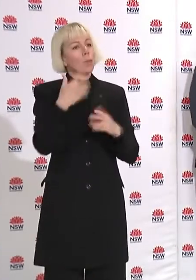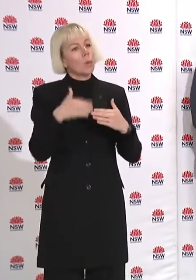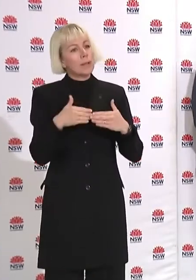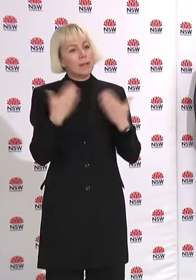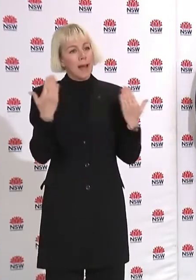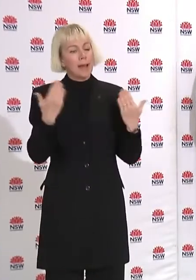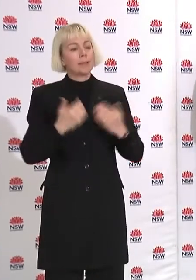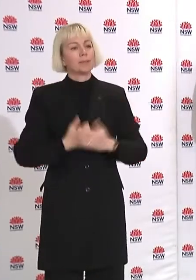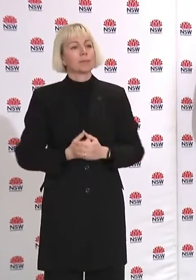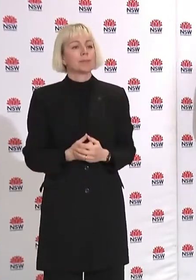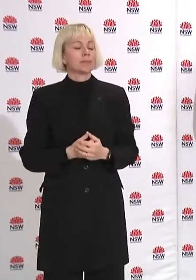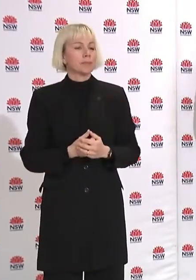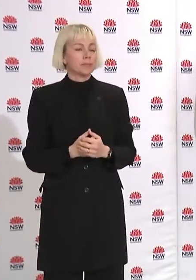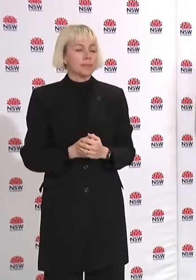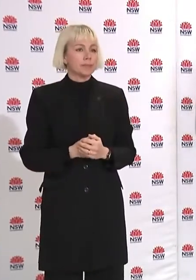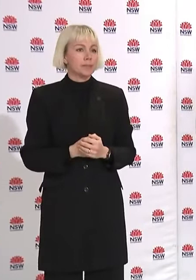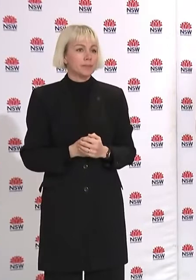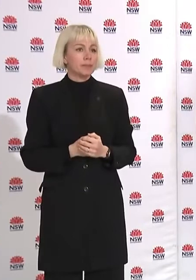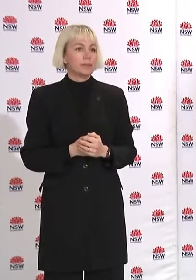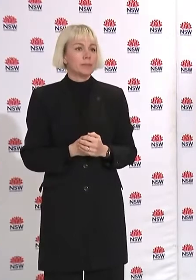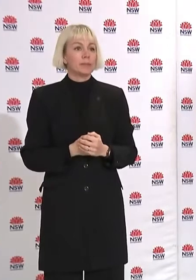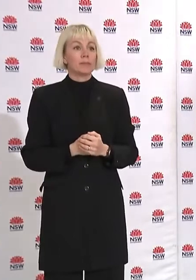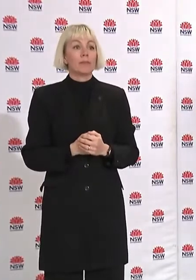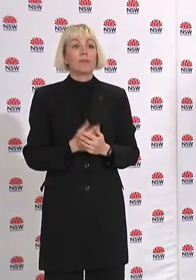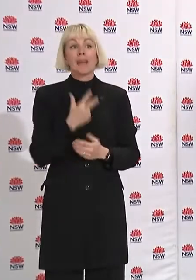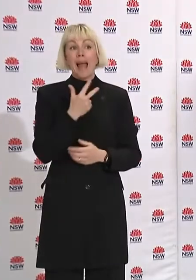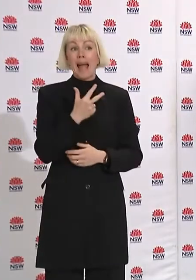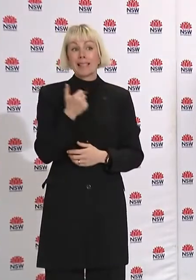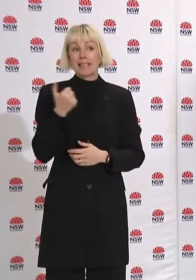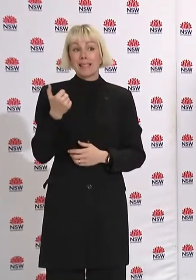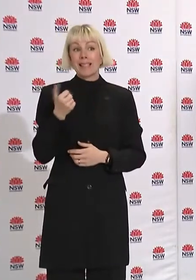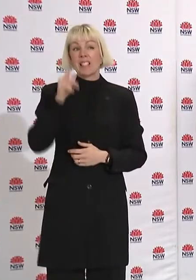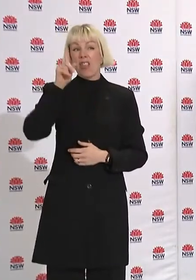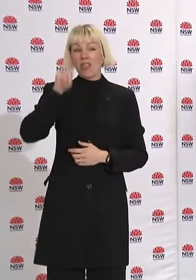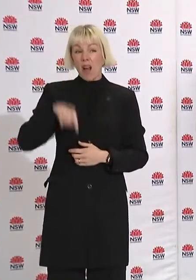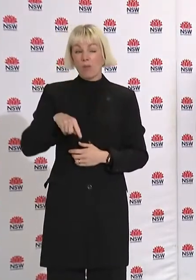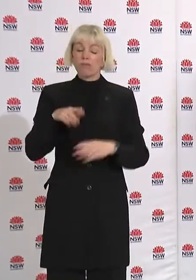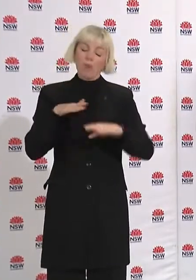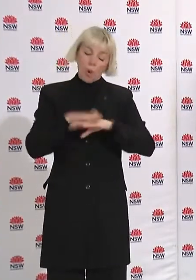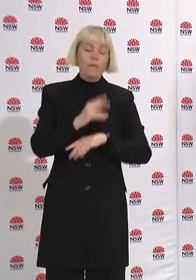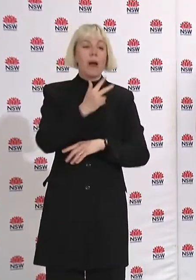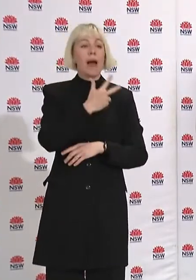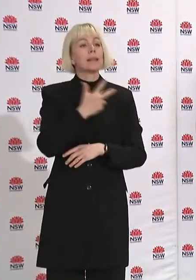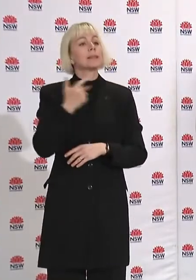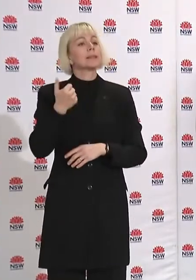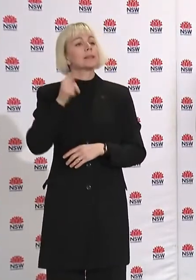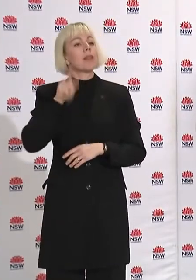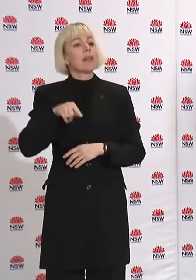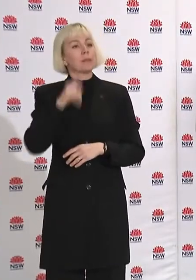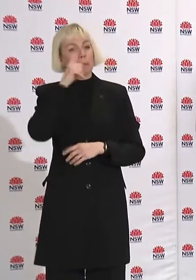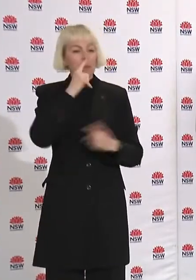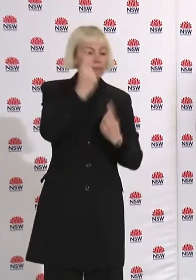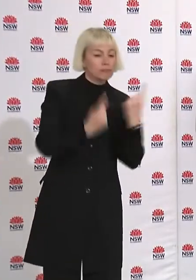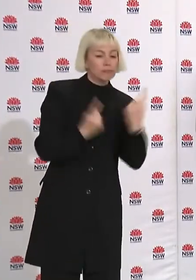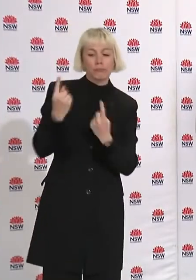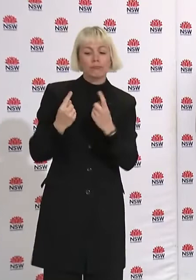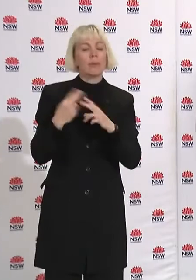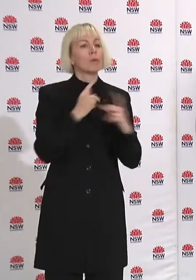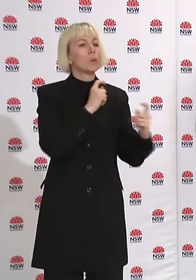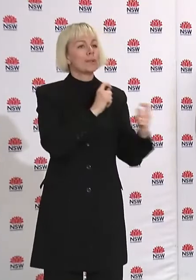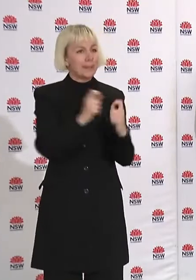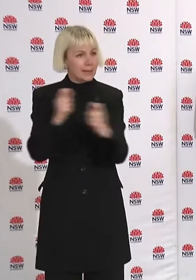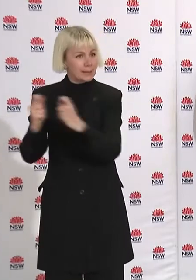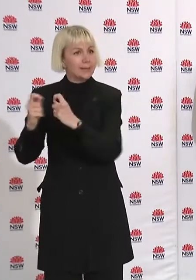last night, and there were 86,620 tests. Whilst there were no deaths recorded in those